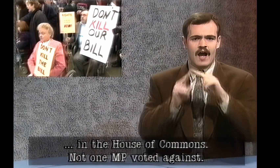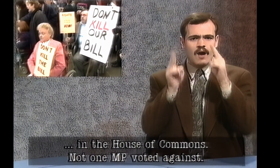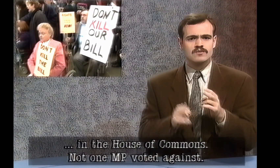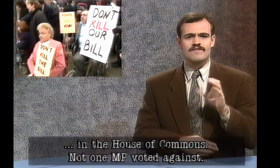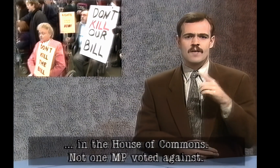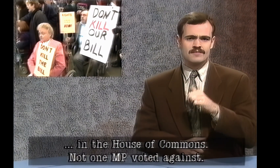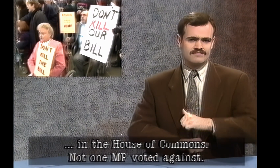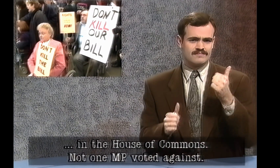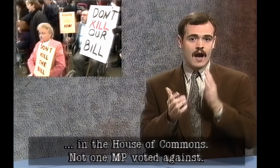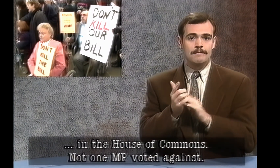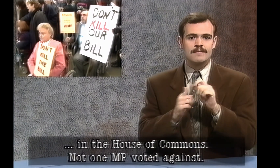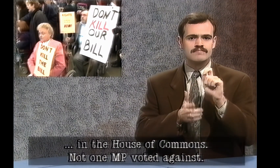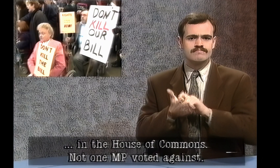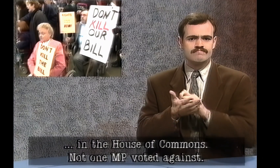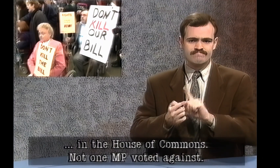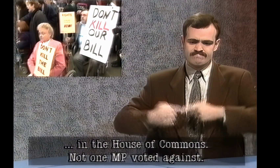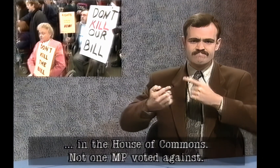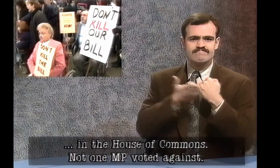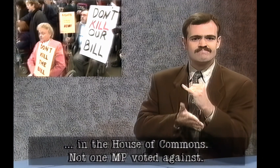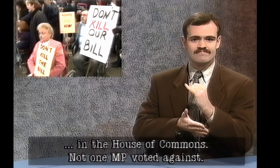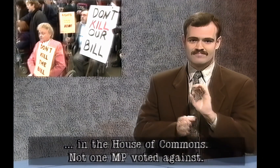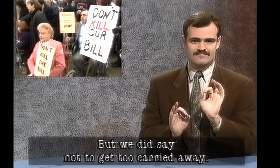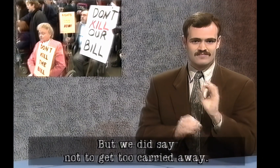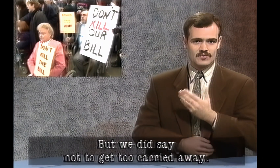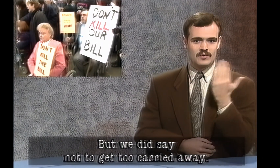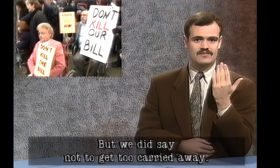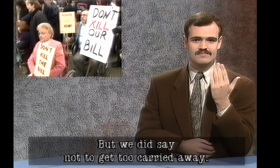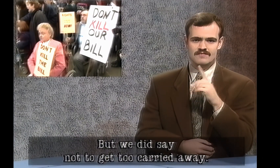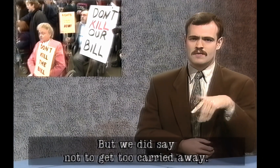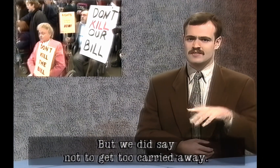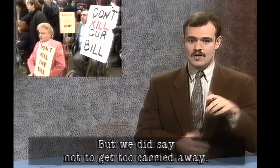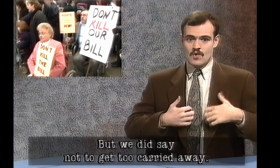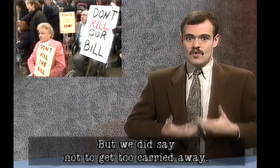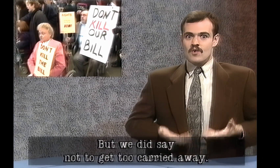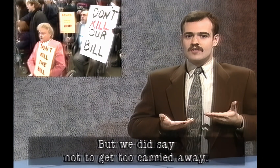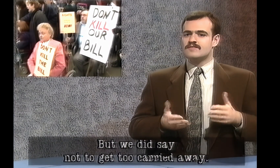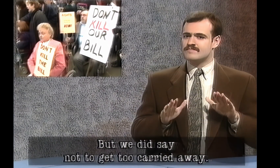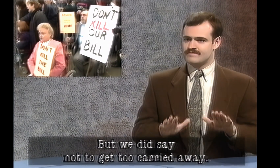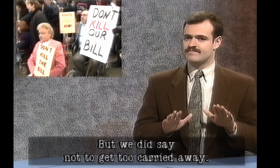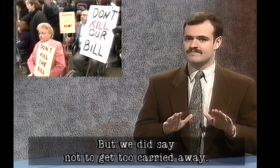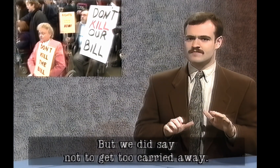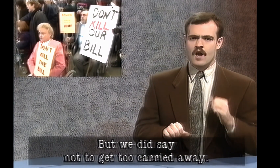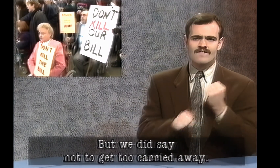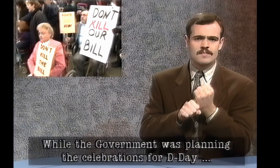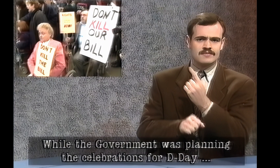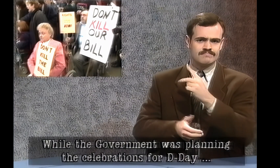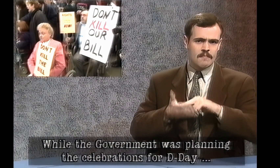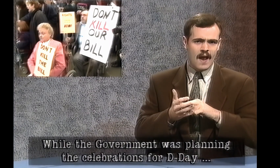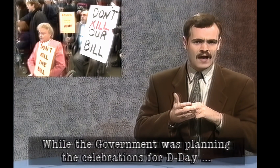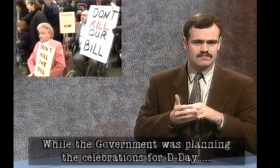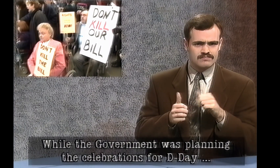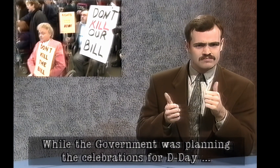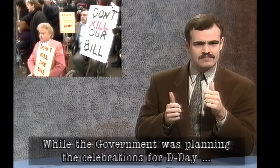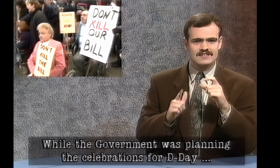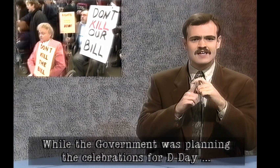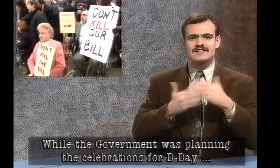House of Commons. Not one MP voted against. But we did say not to get too carried away. At the same time